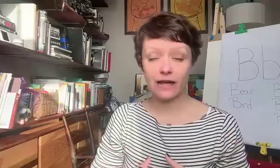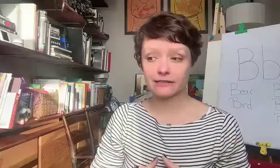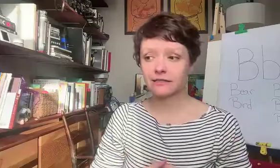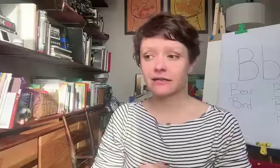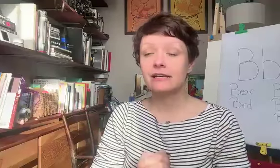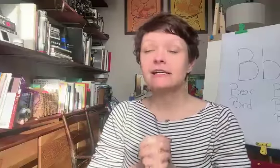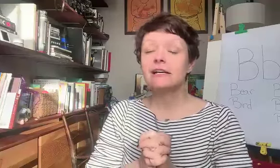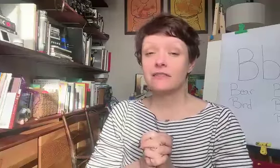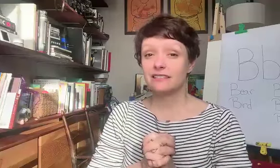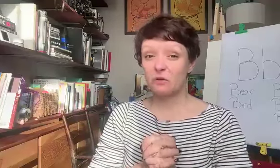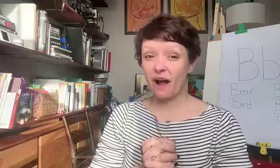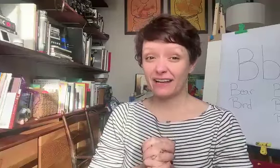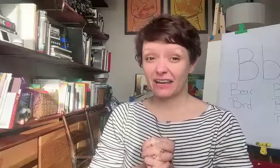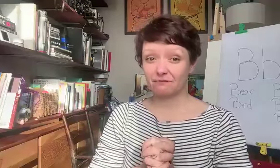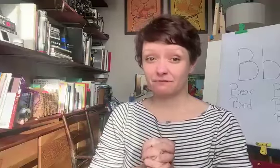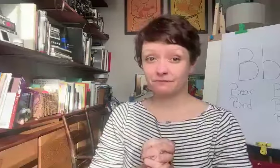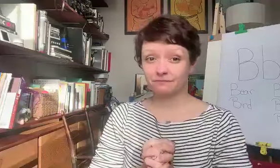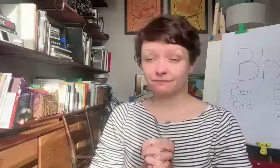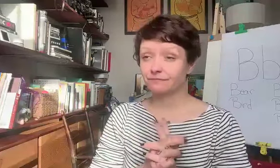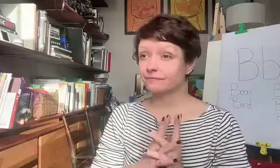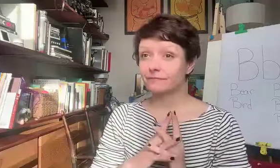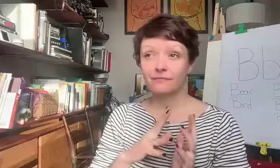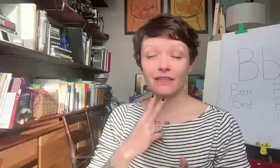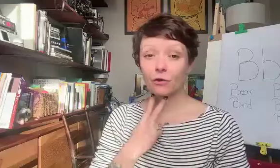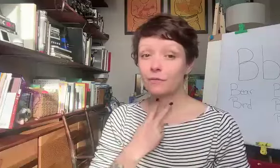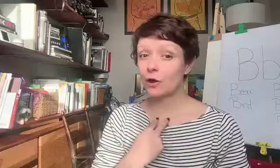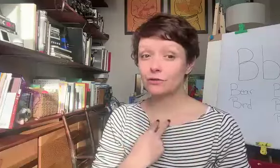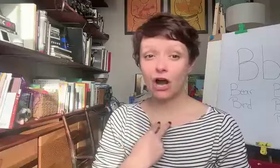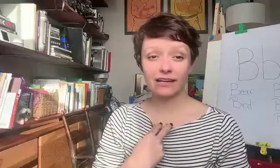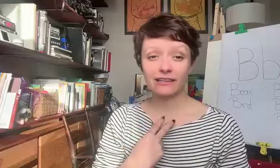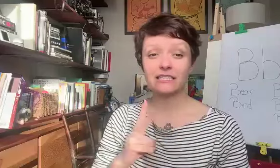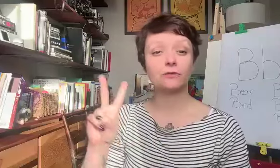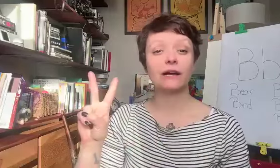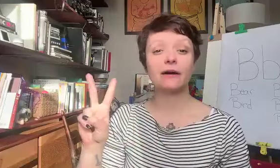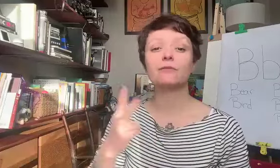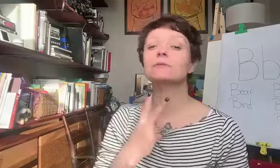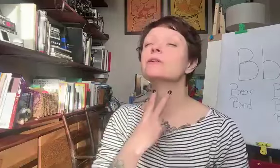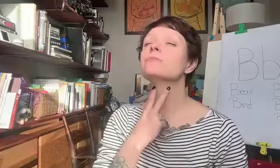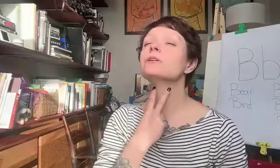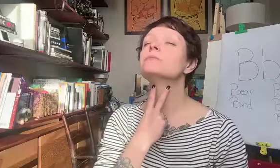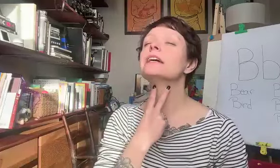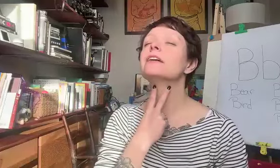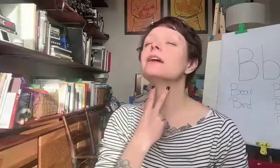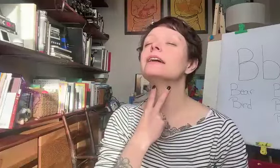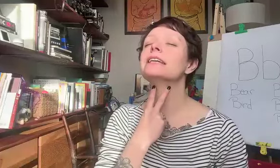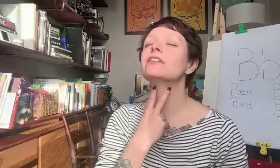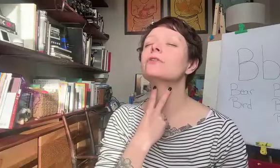friends, this is a quiet game. There will be no talking in this. So right now, everyone take your